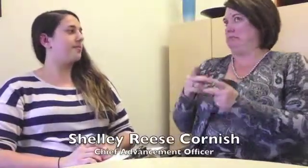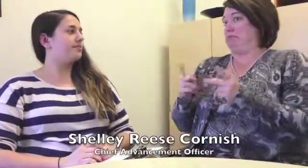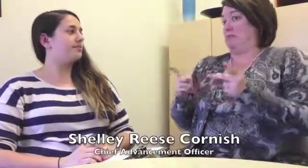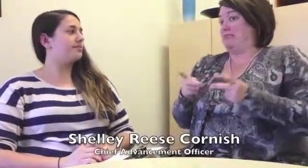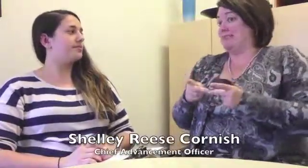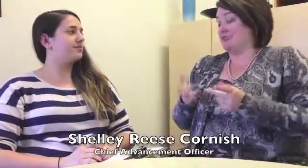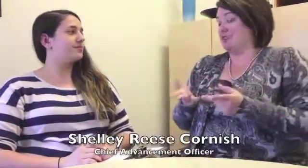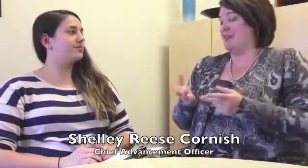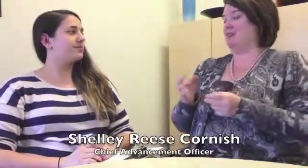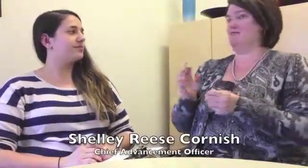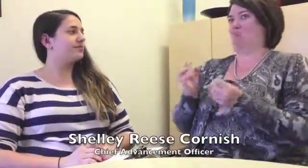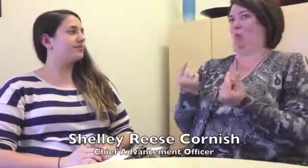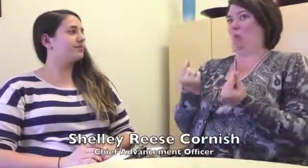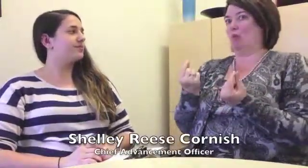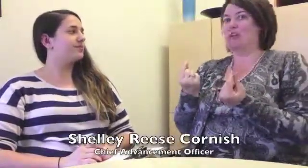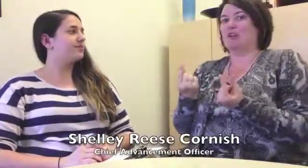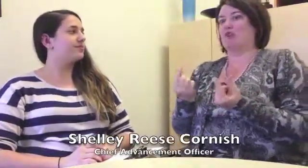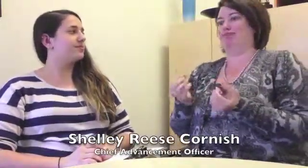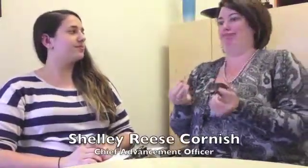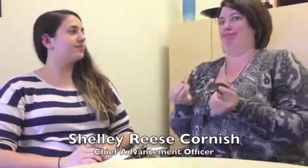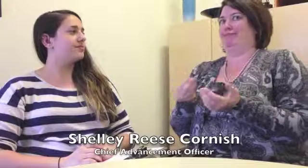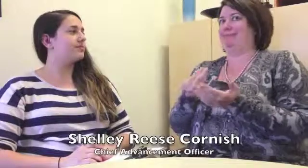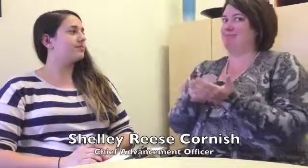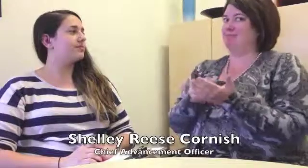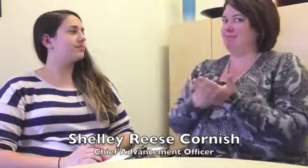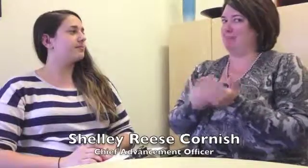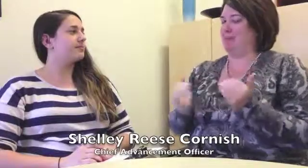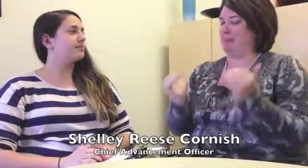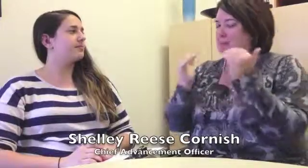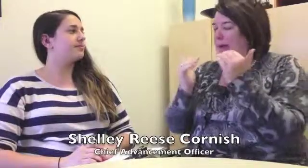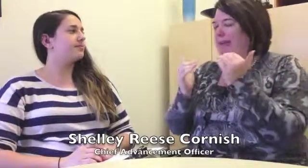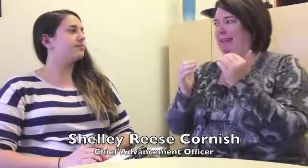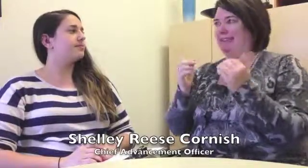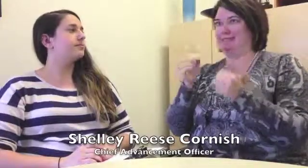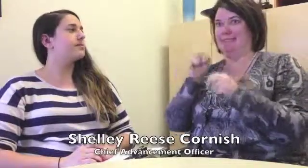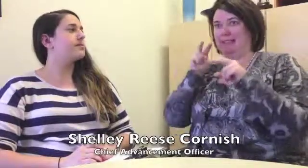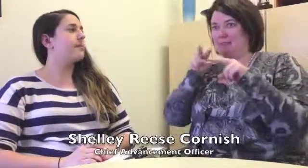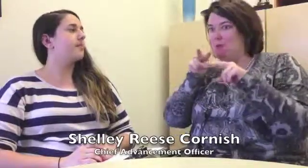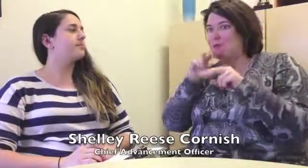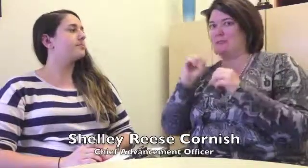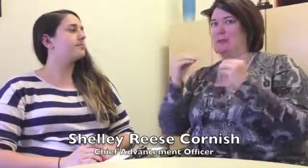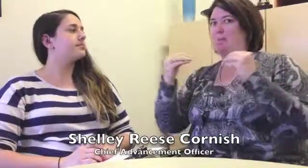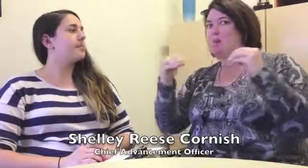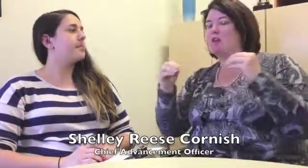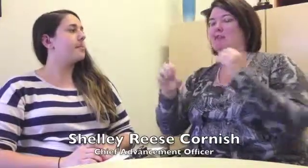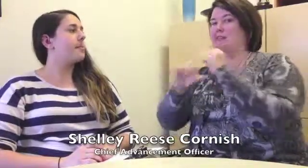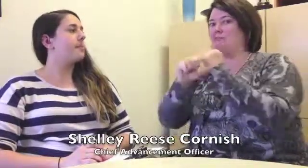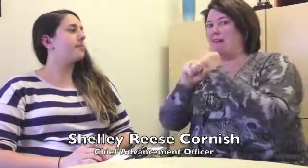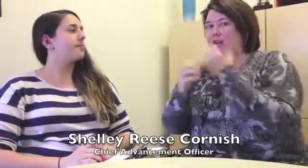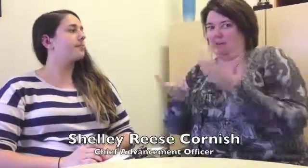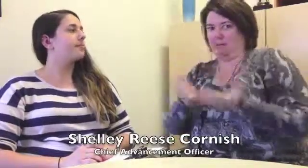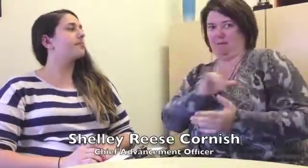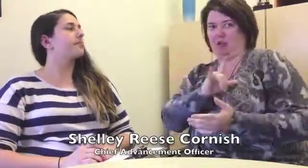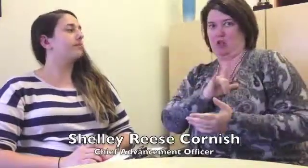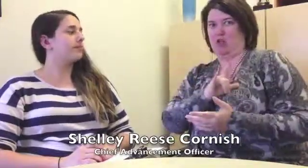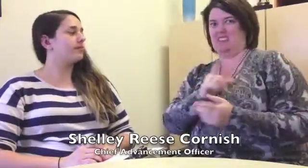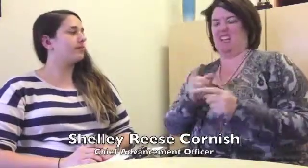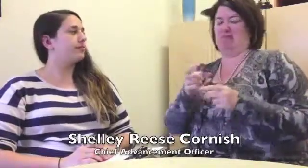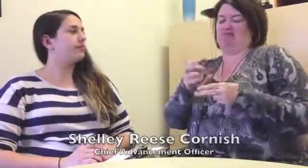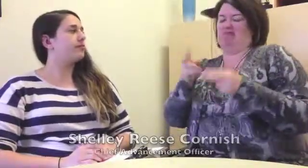Shelley, and my position here is I'm responsible for doing fundraising to make sure I market